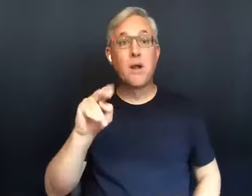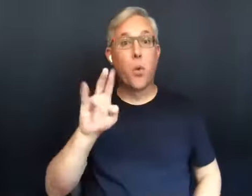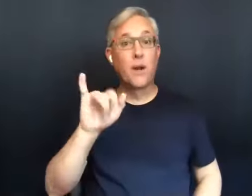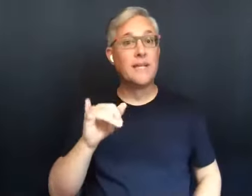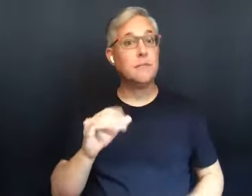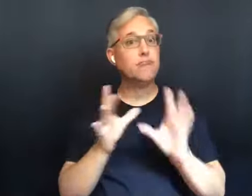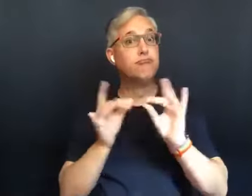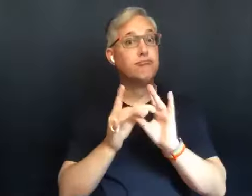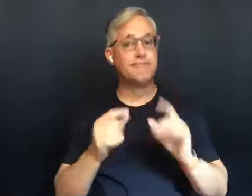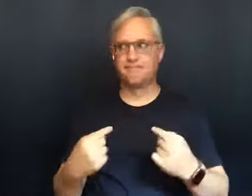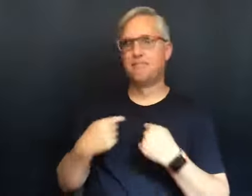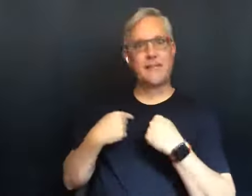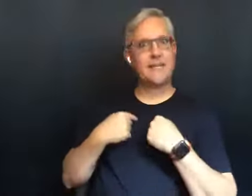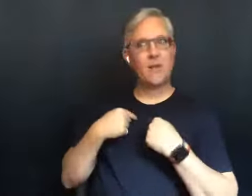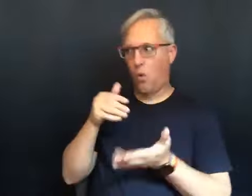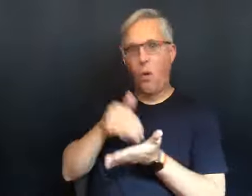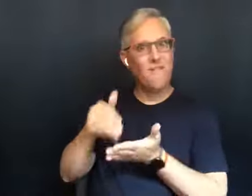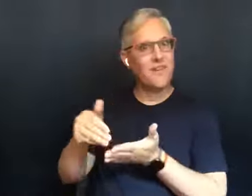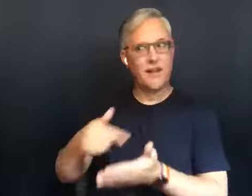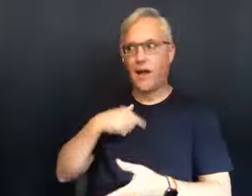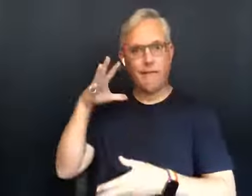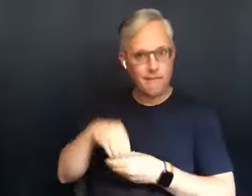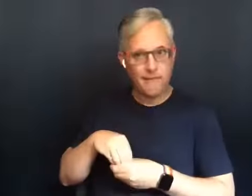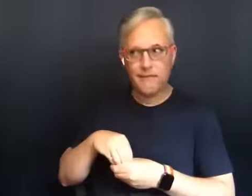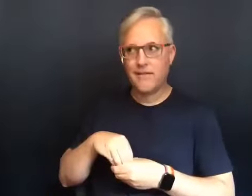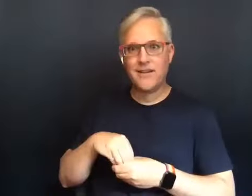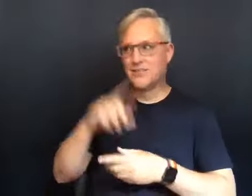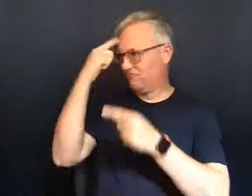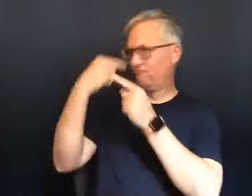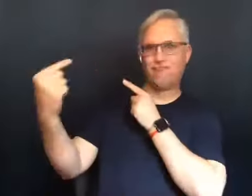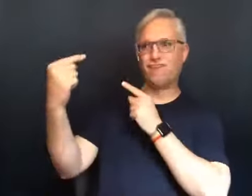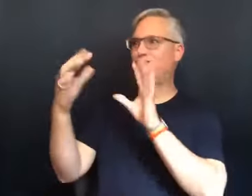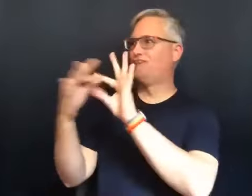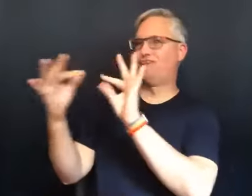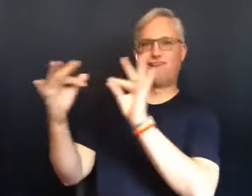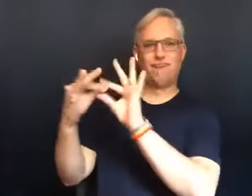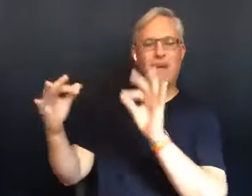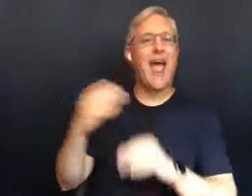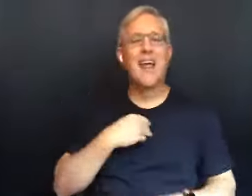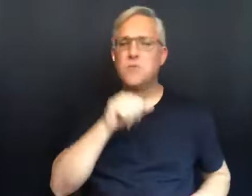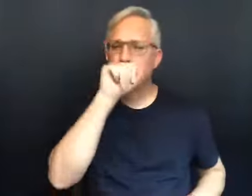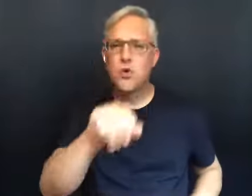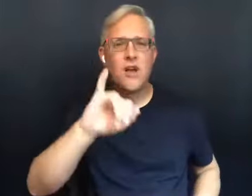the minority voice a lot more often than I ever thought I would be. And I love what Jennifer said this morning, at least